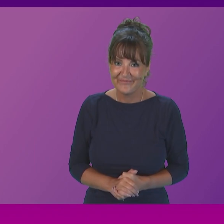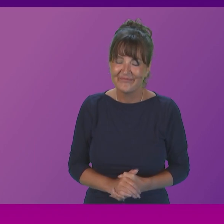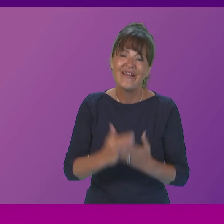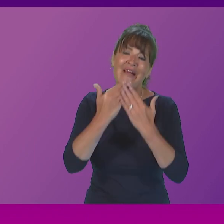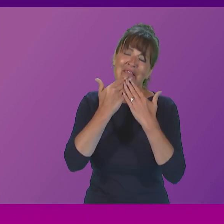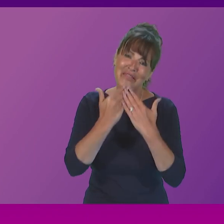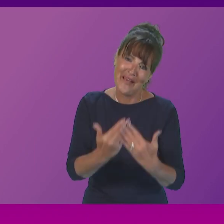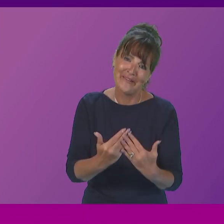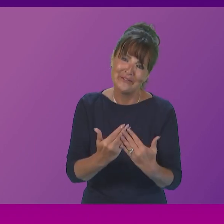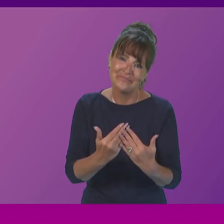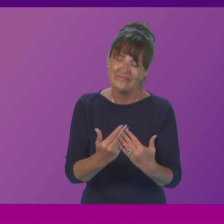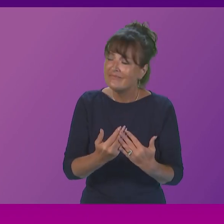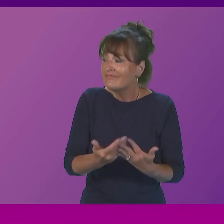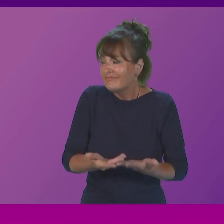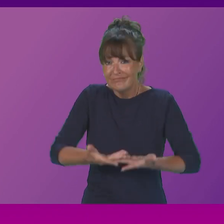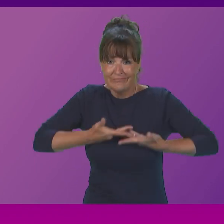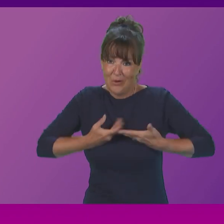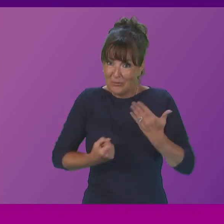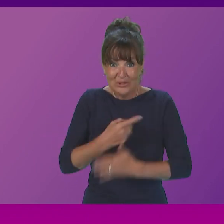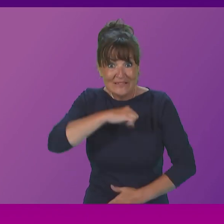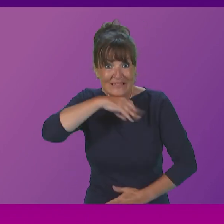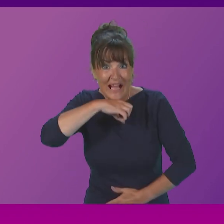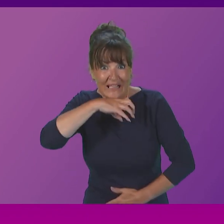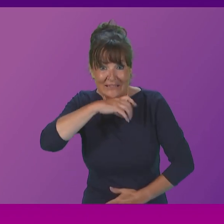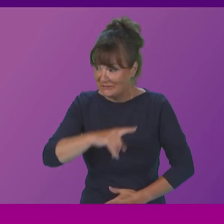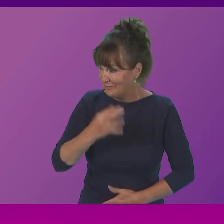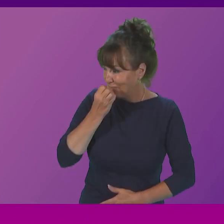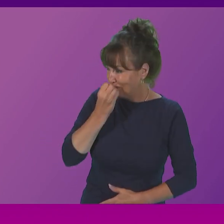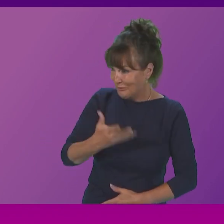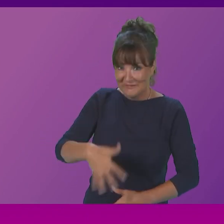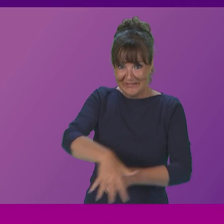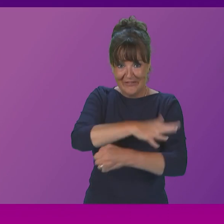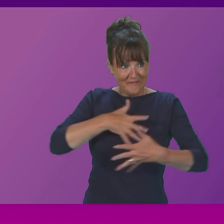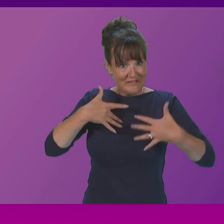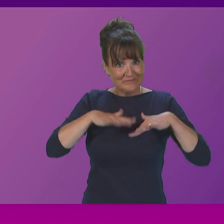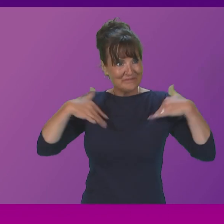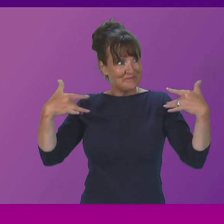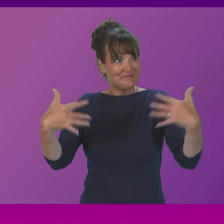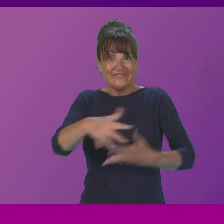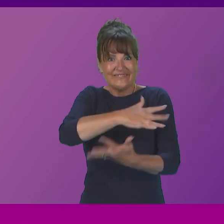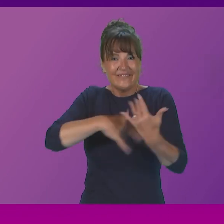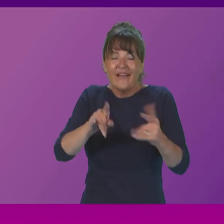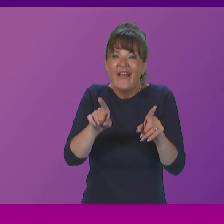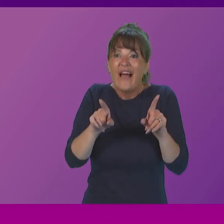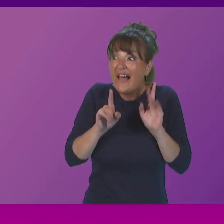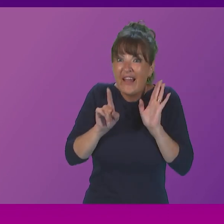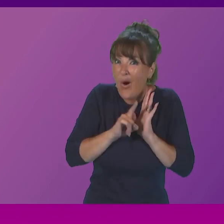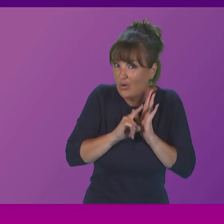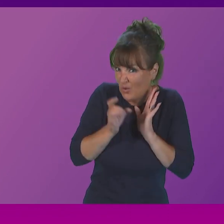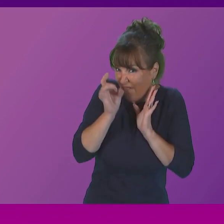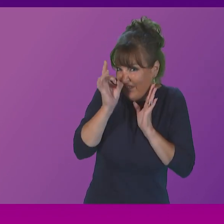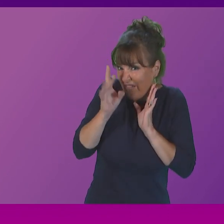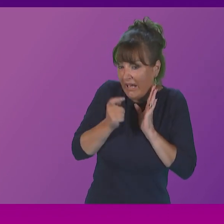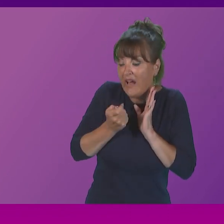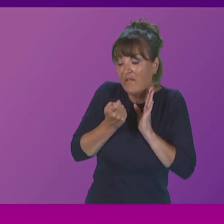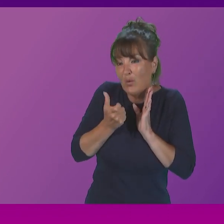Thank you again for giving me an opportunity on a Saturday to be in such a wholesome space. And to forget for a little while